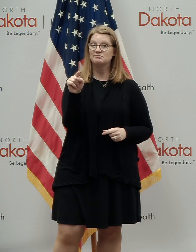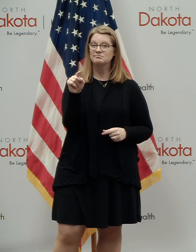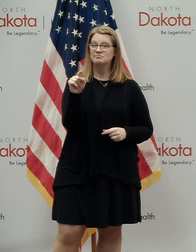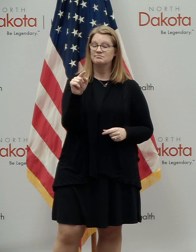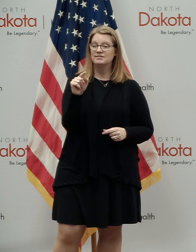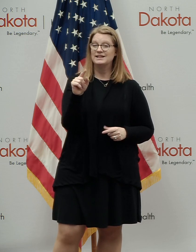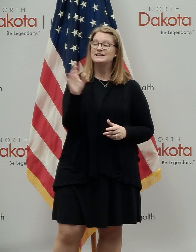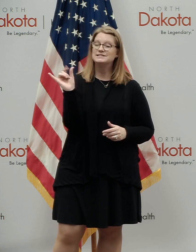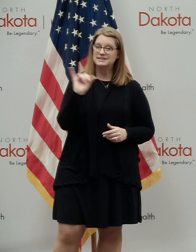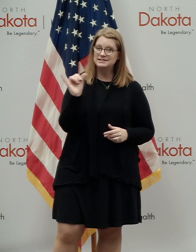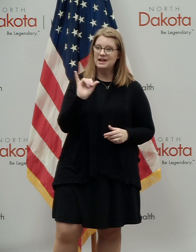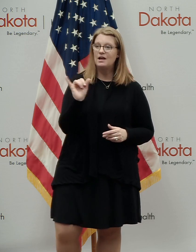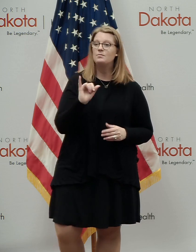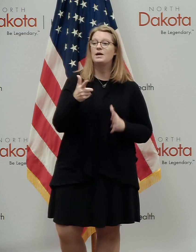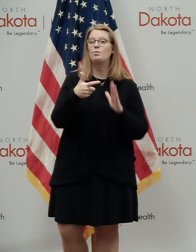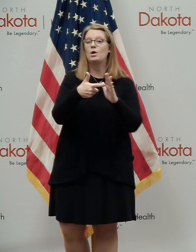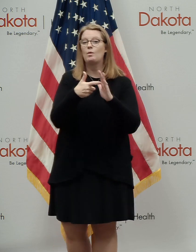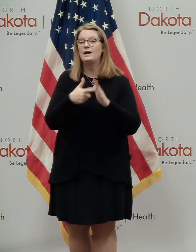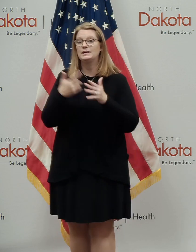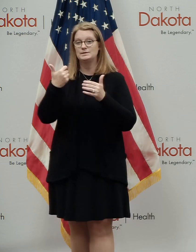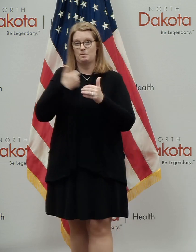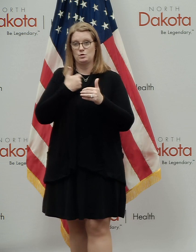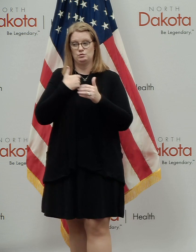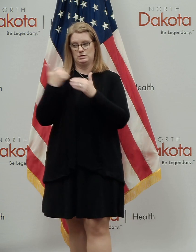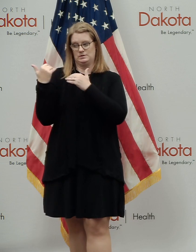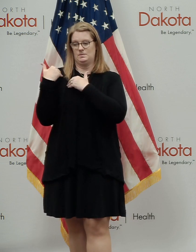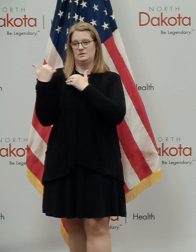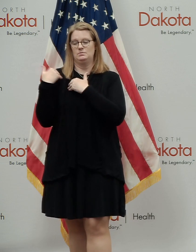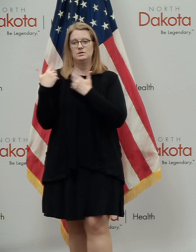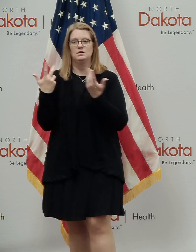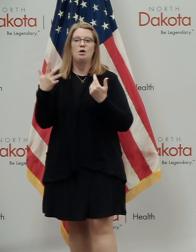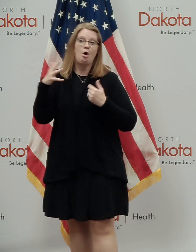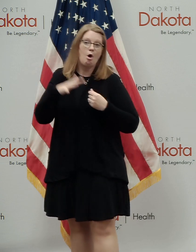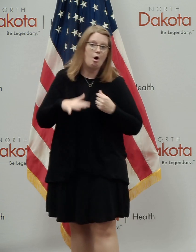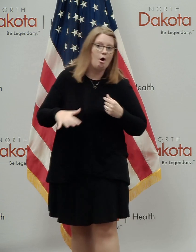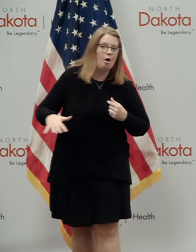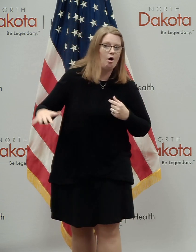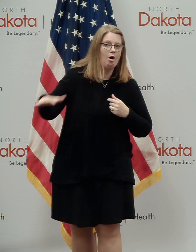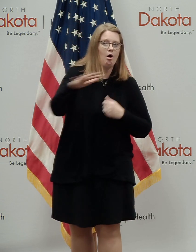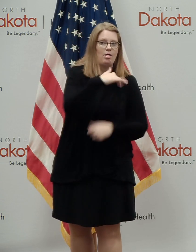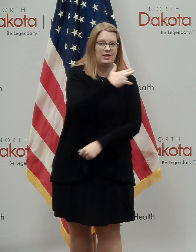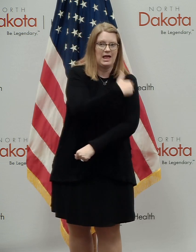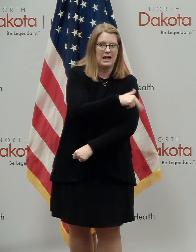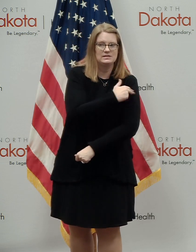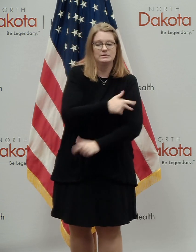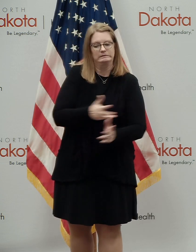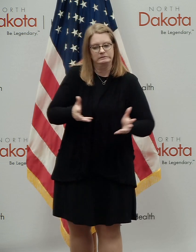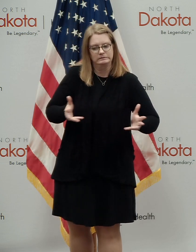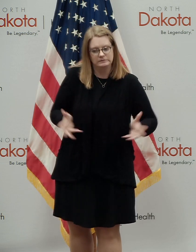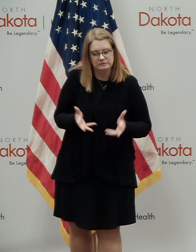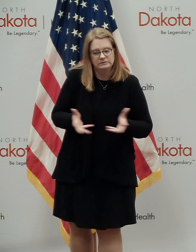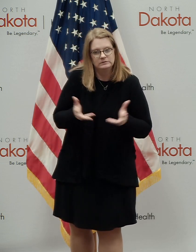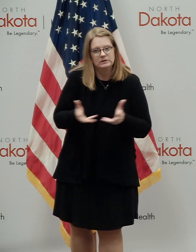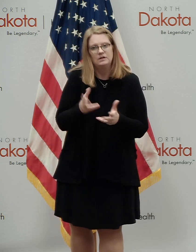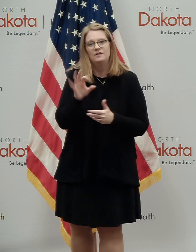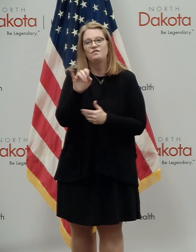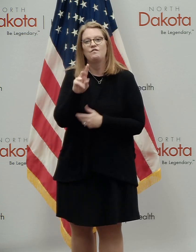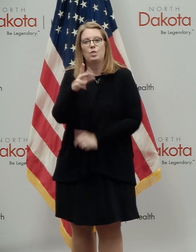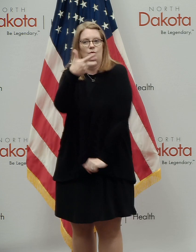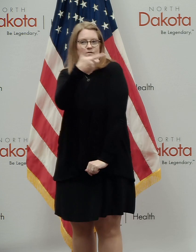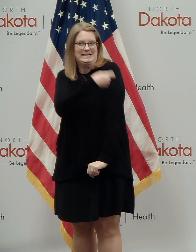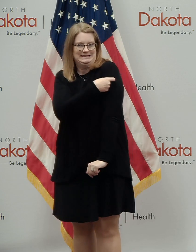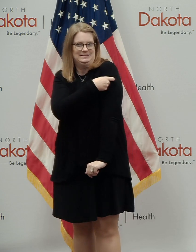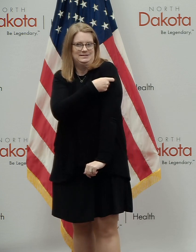personal responsibility. Every hospital across our region is pushing hard for influenza